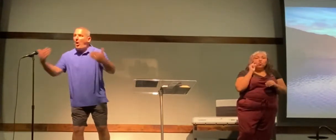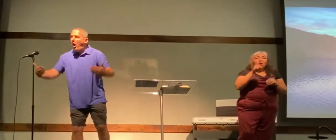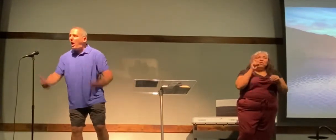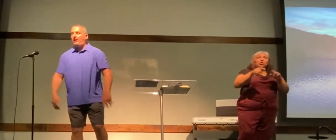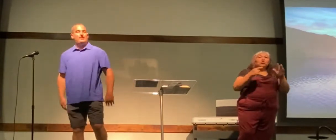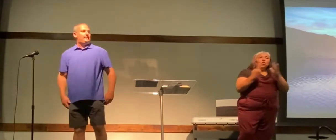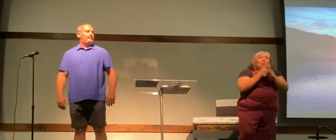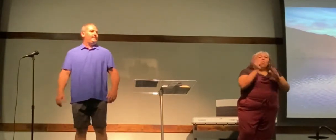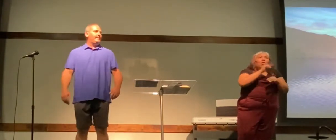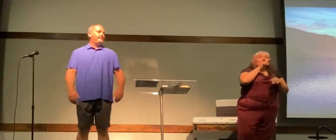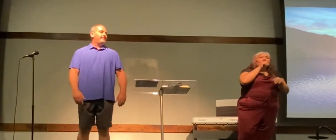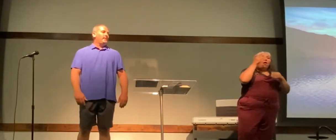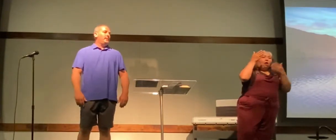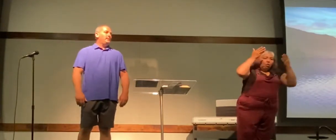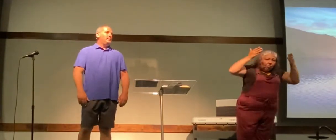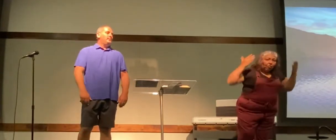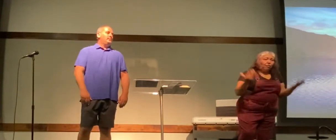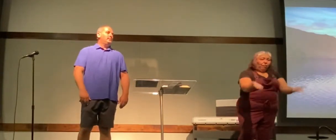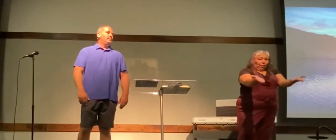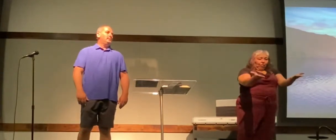you are.